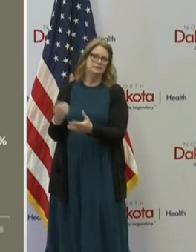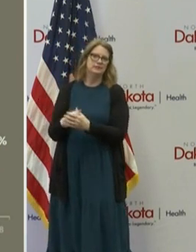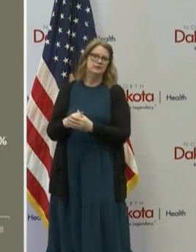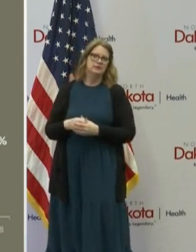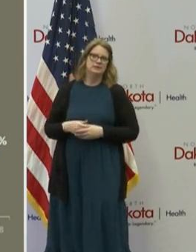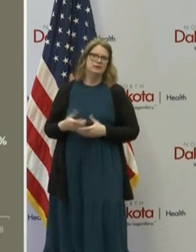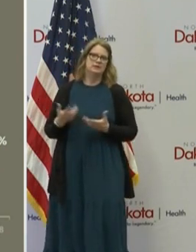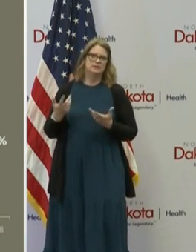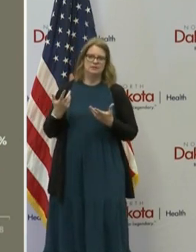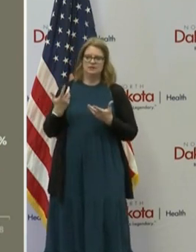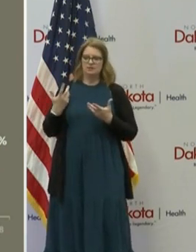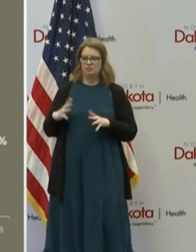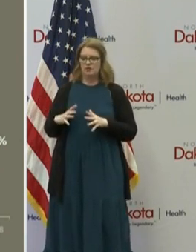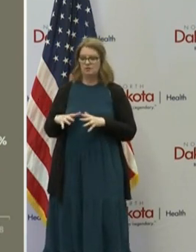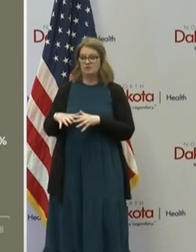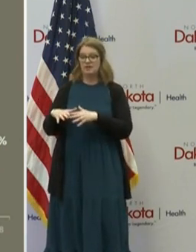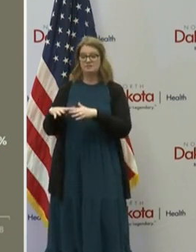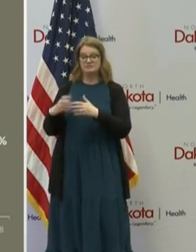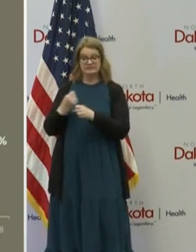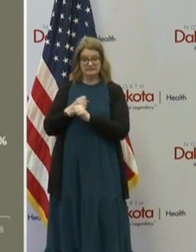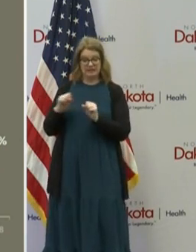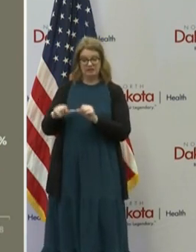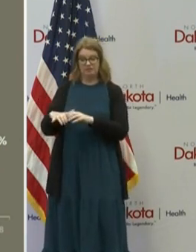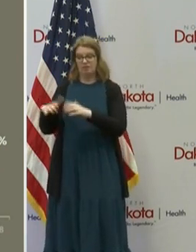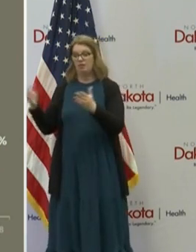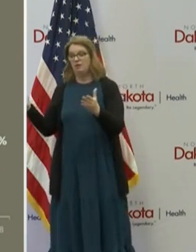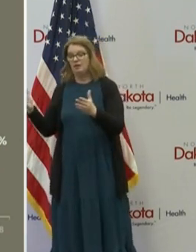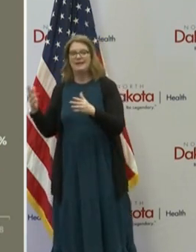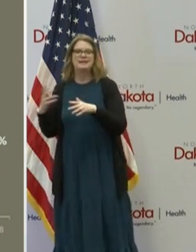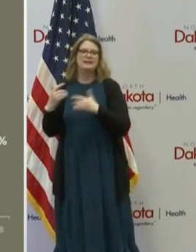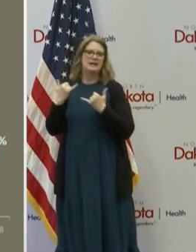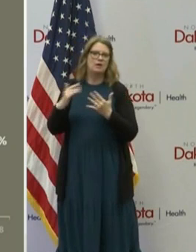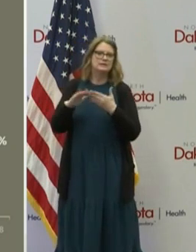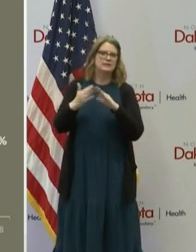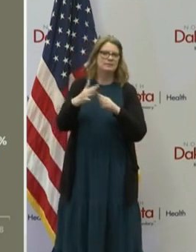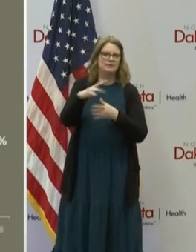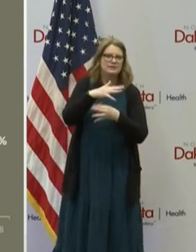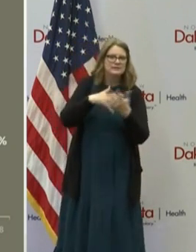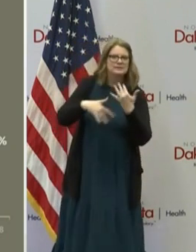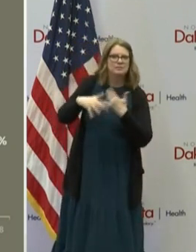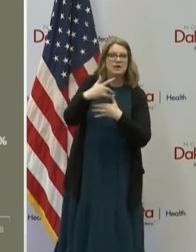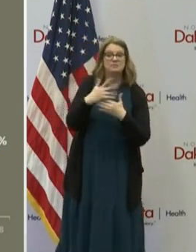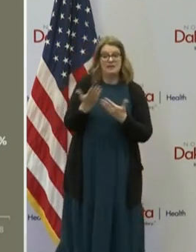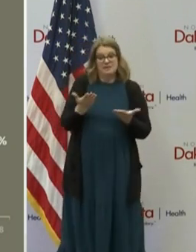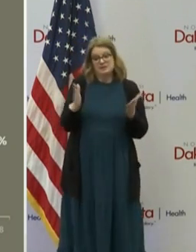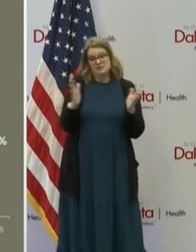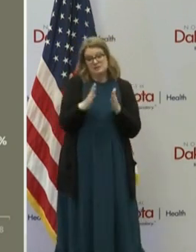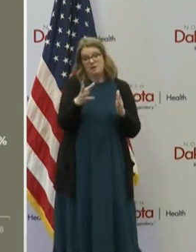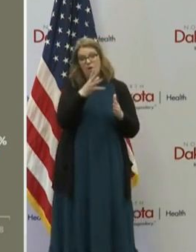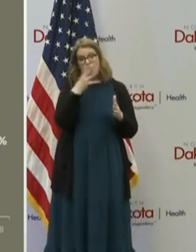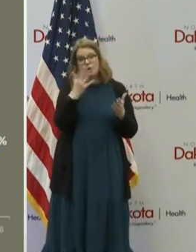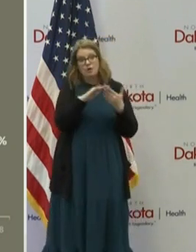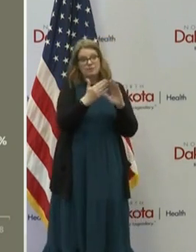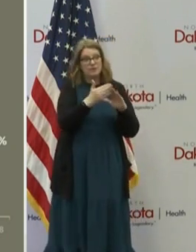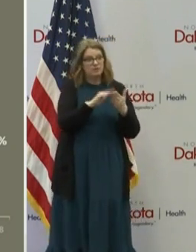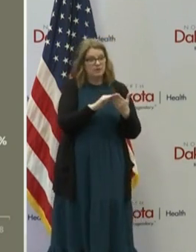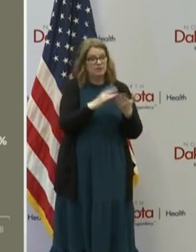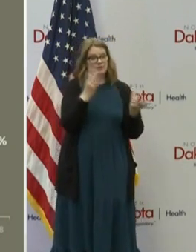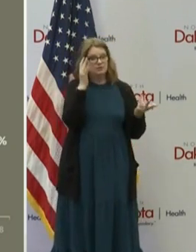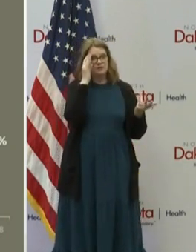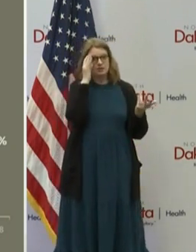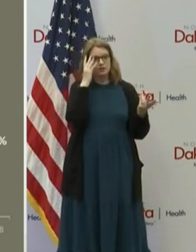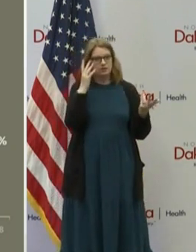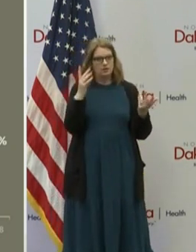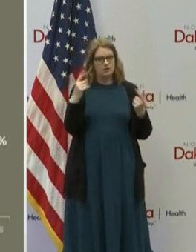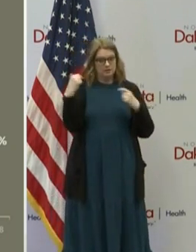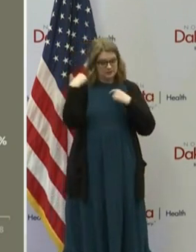from a long-term care back into a community spread situation, say in a small rural community where we've made it this far without